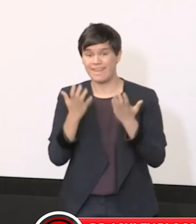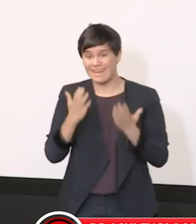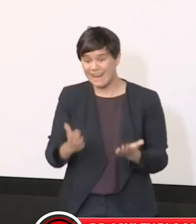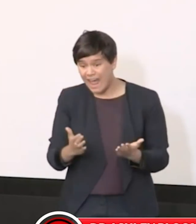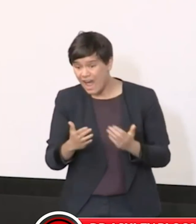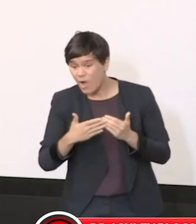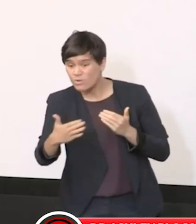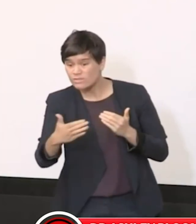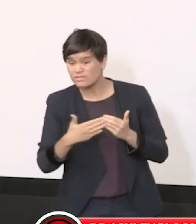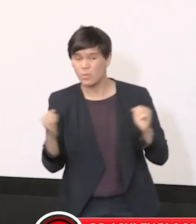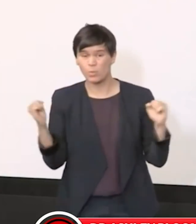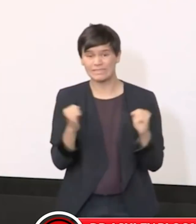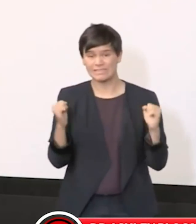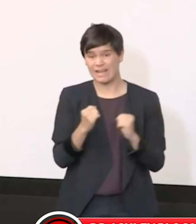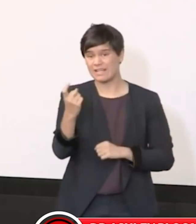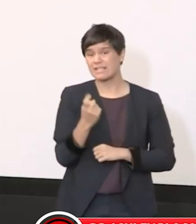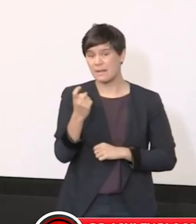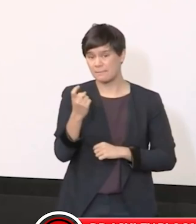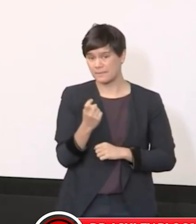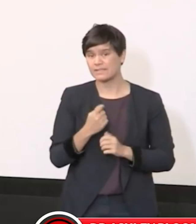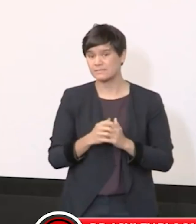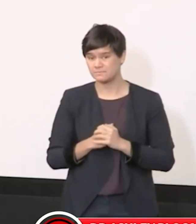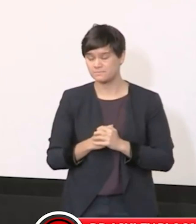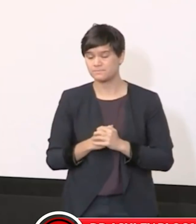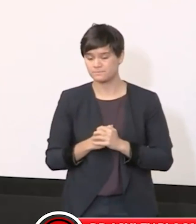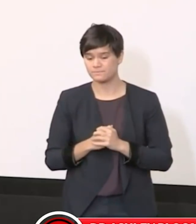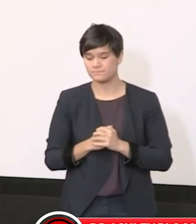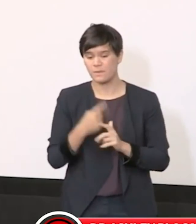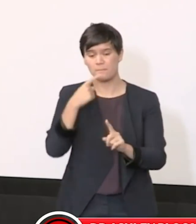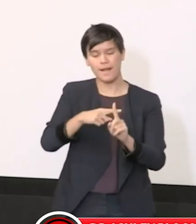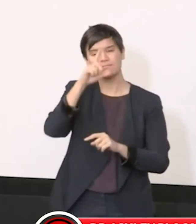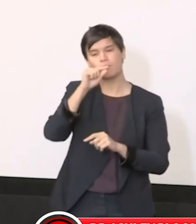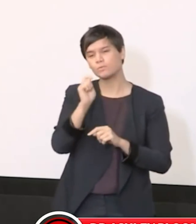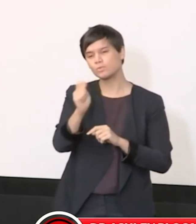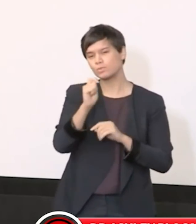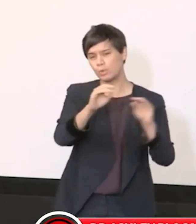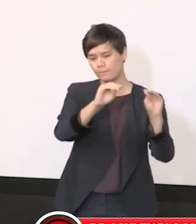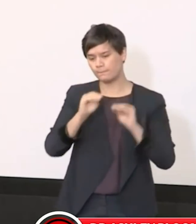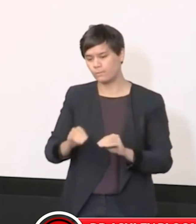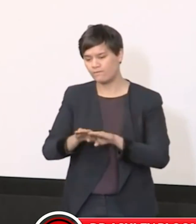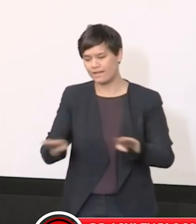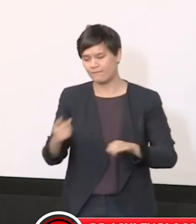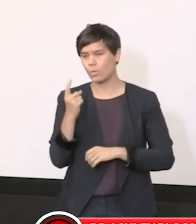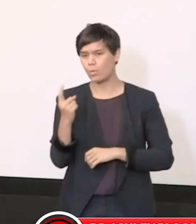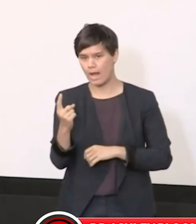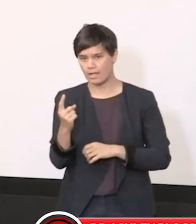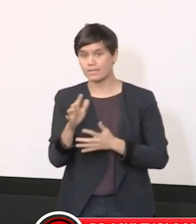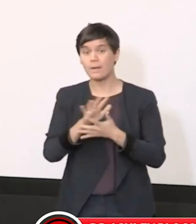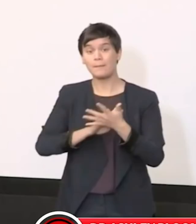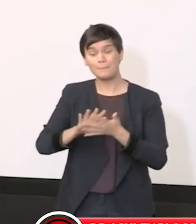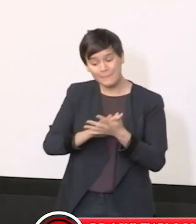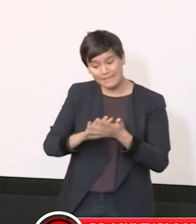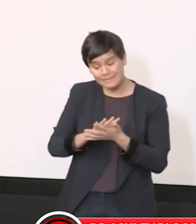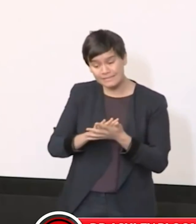winter and with the possible move to Alert Level 1, the focus remains very much on testing of people